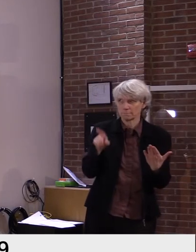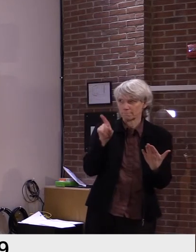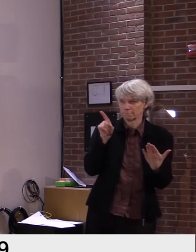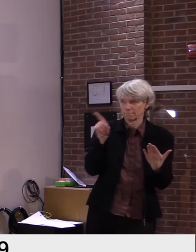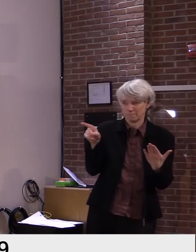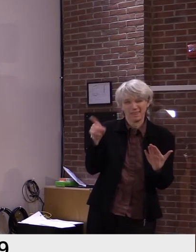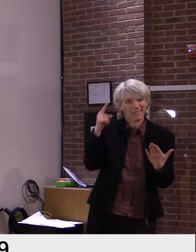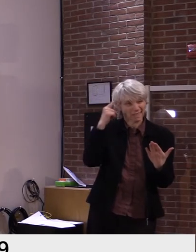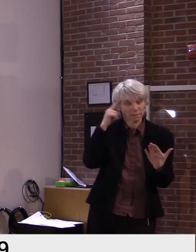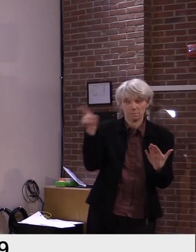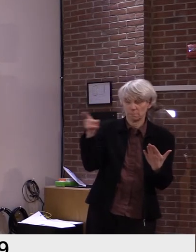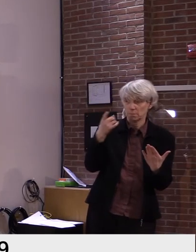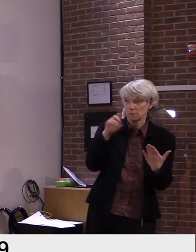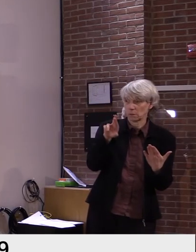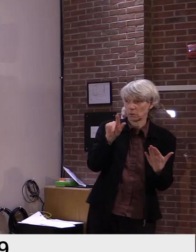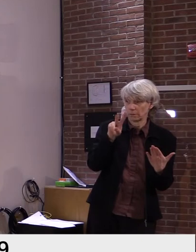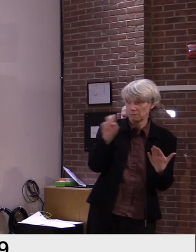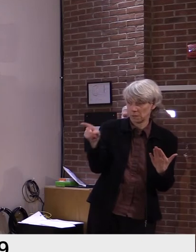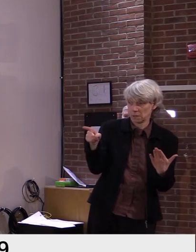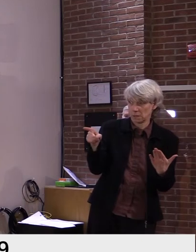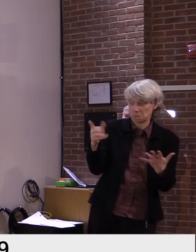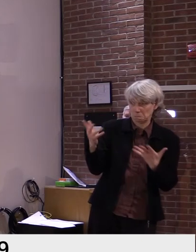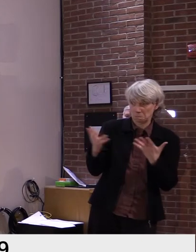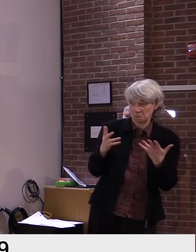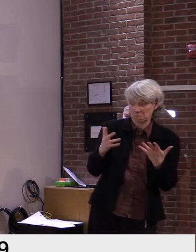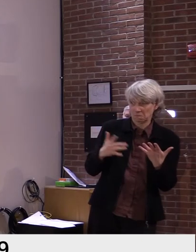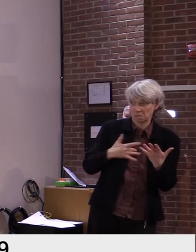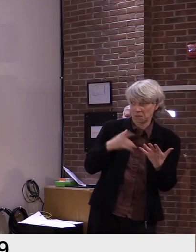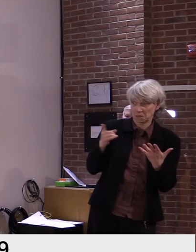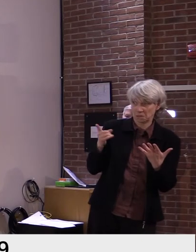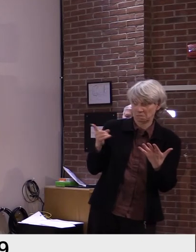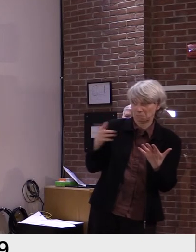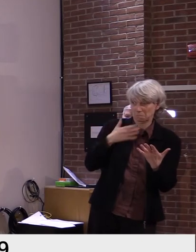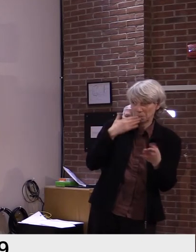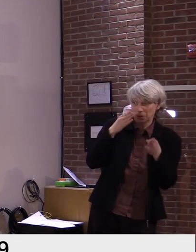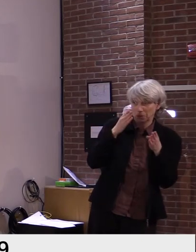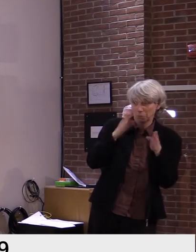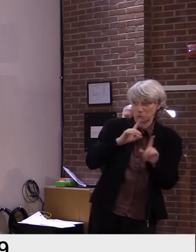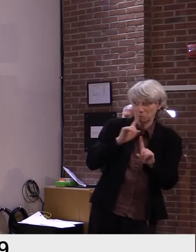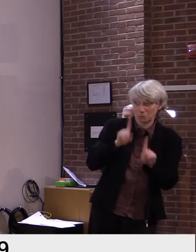if he thinks it's proper to answer it even.